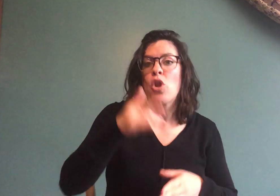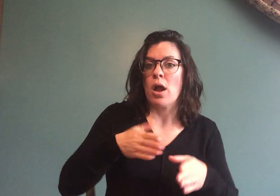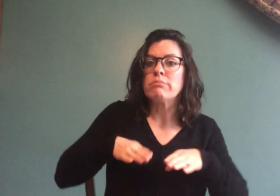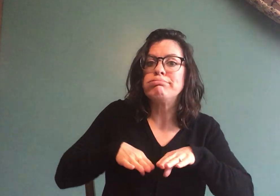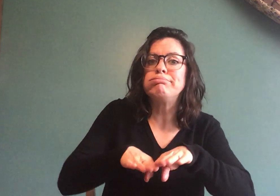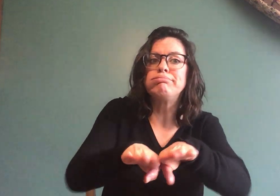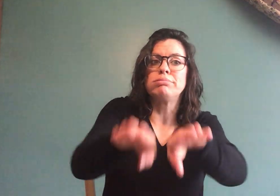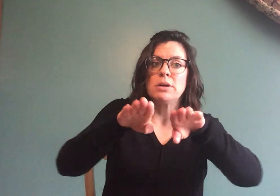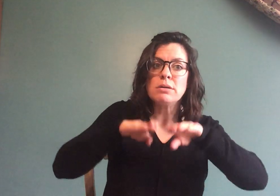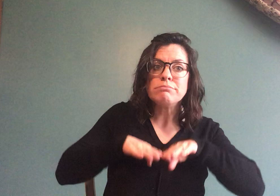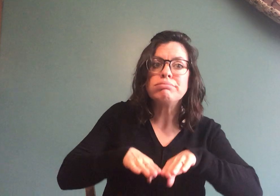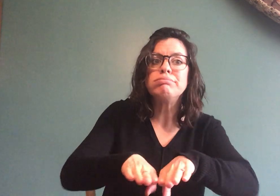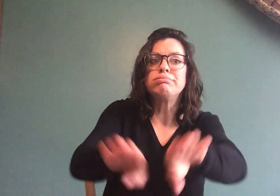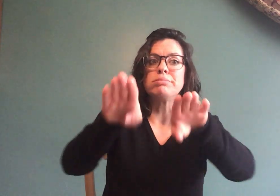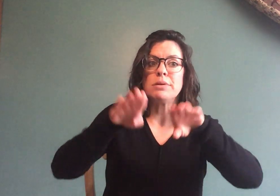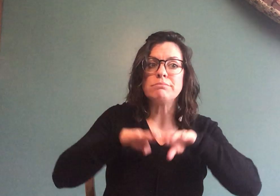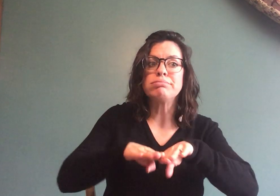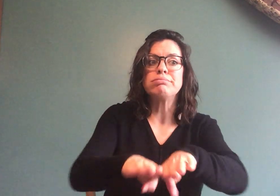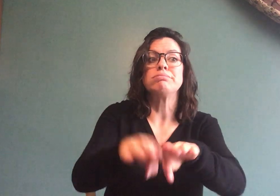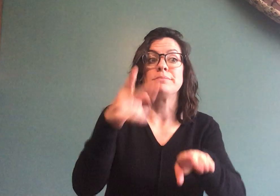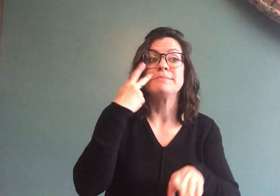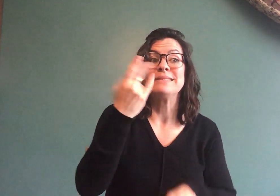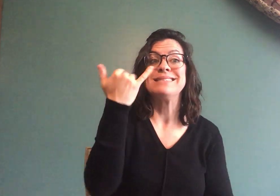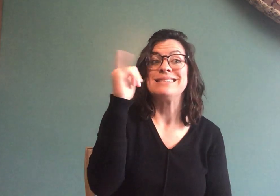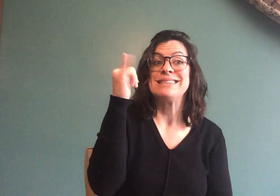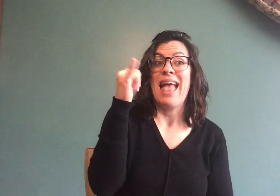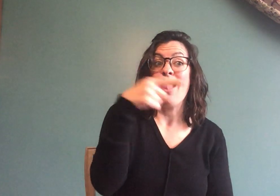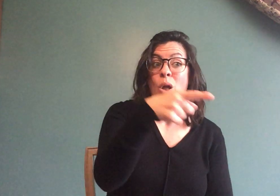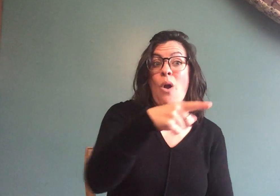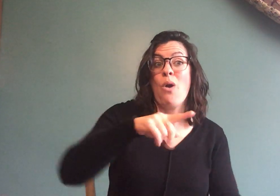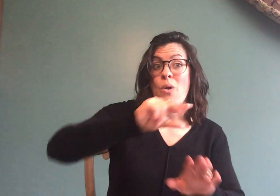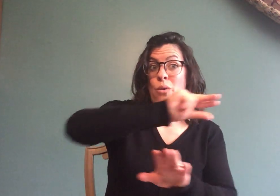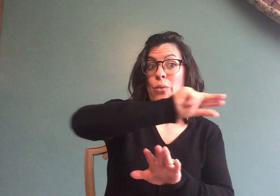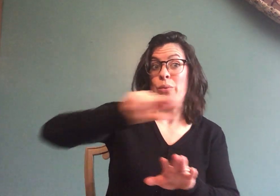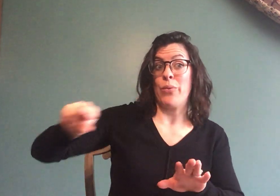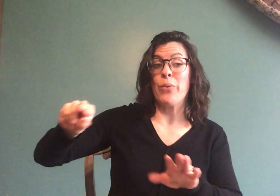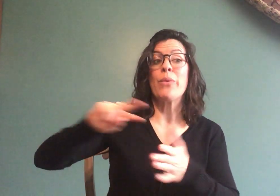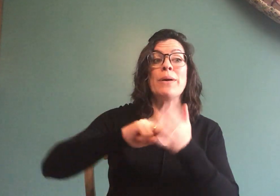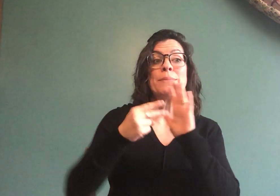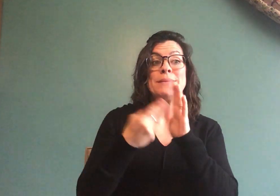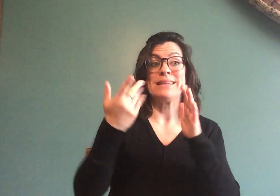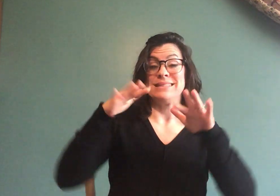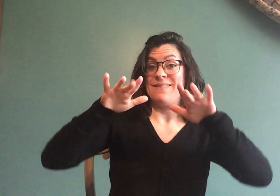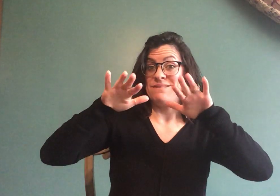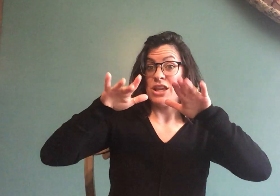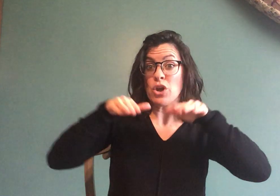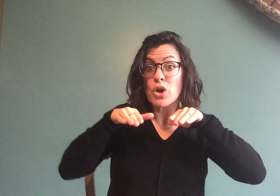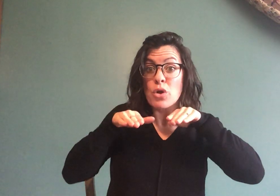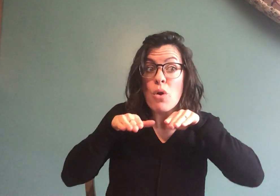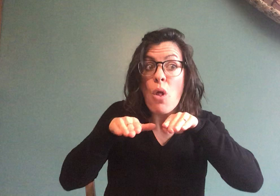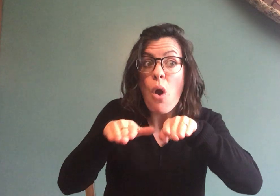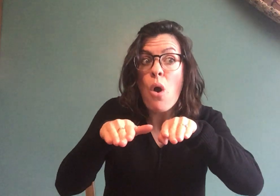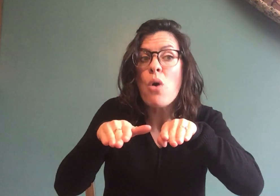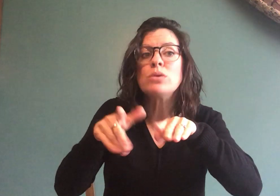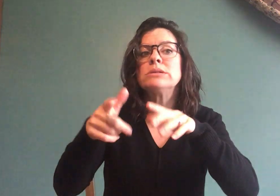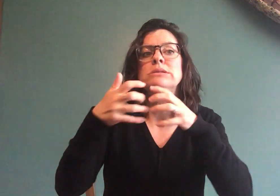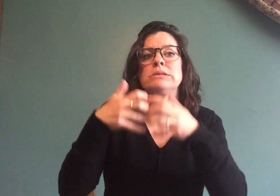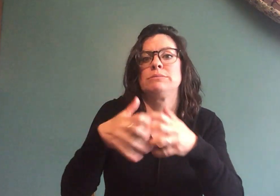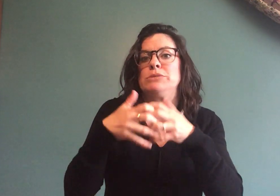Okay, so obviously you don't want to get your fingers too close to that guard. So this is what machine guarding is